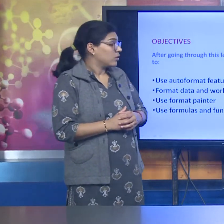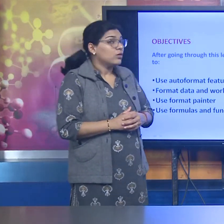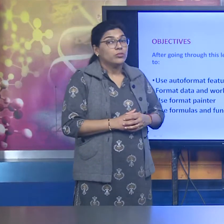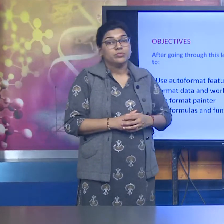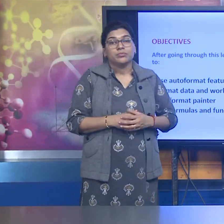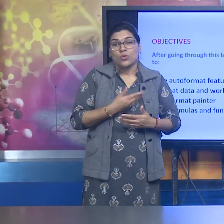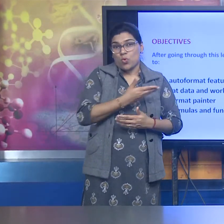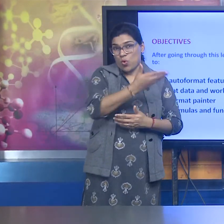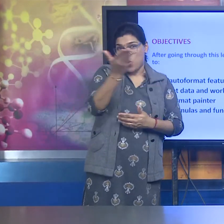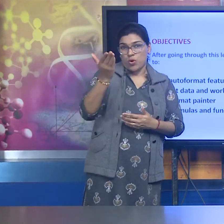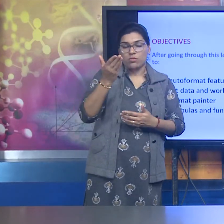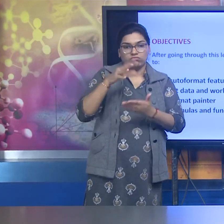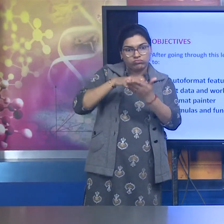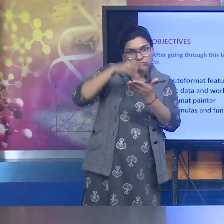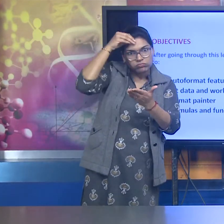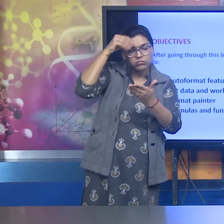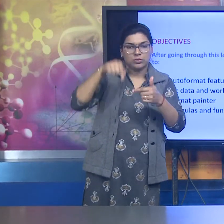MS Word.